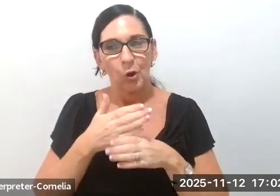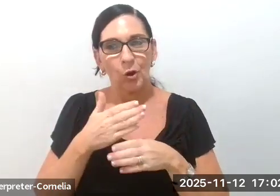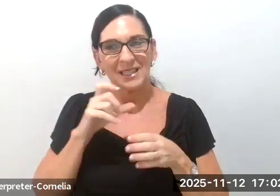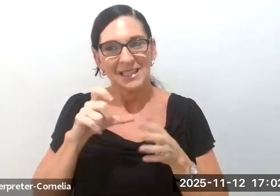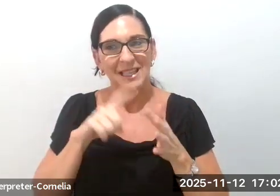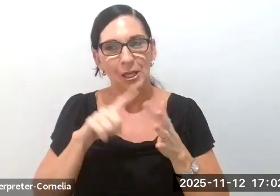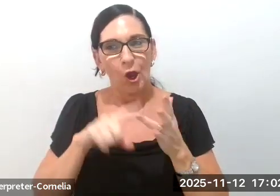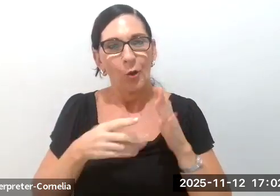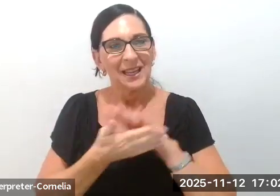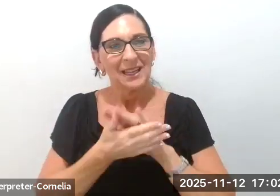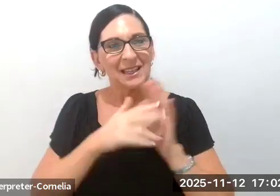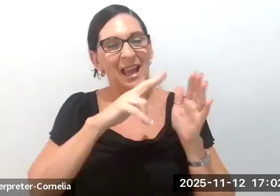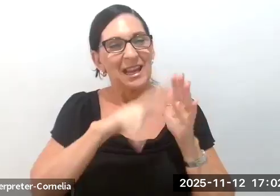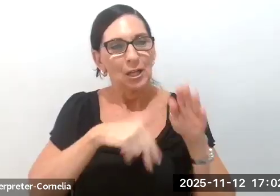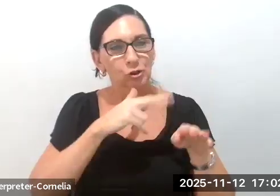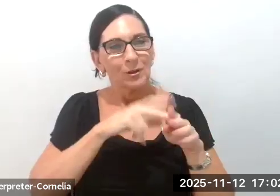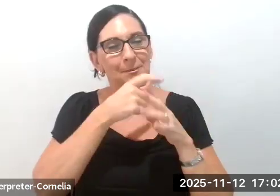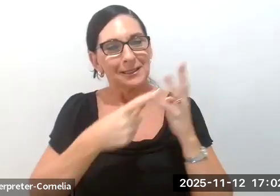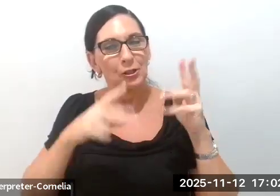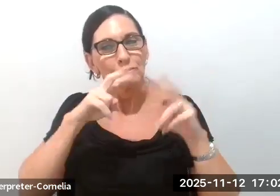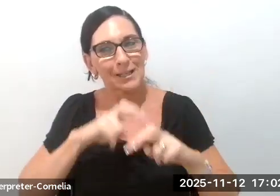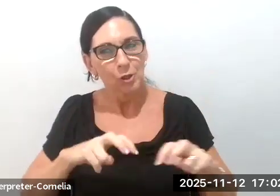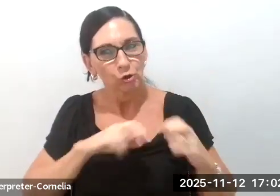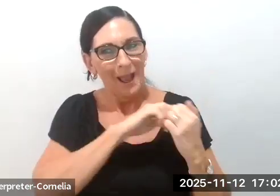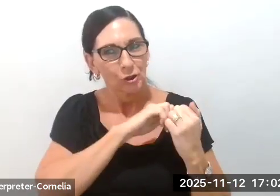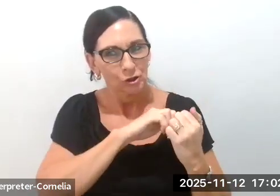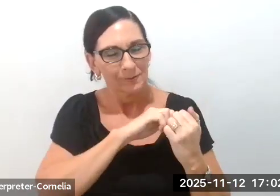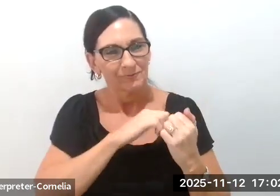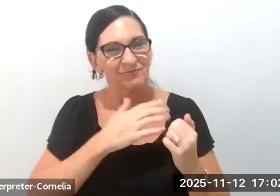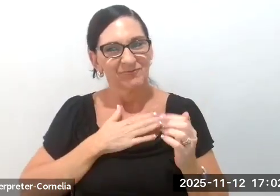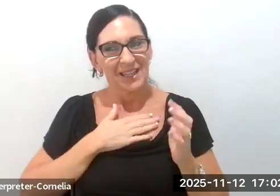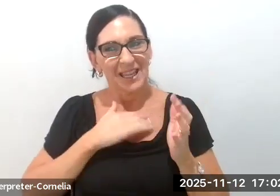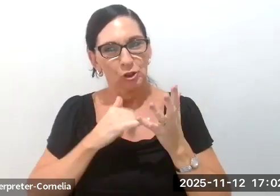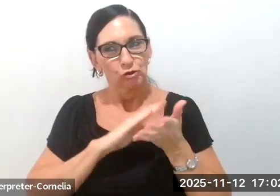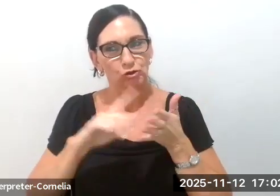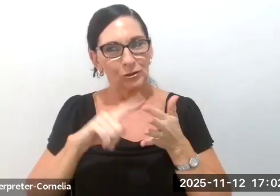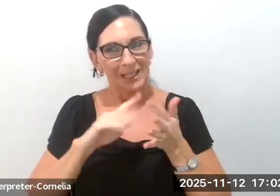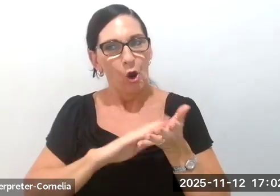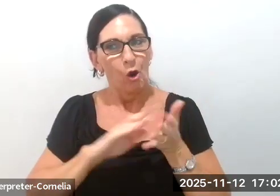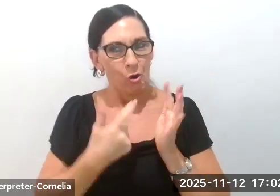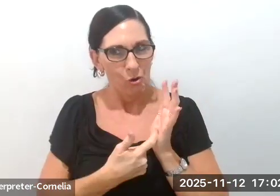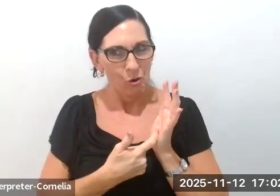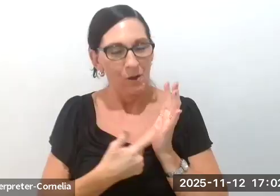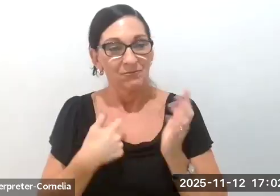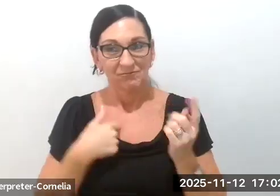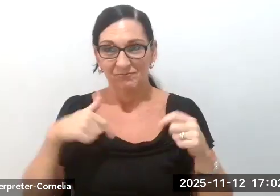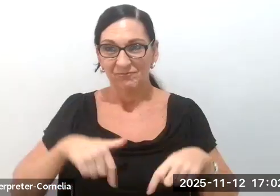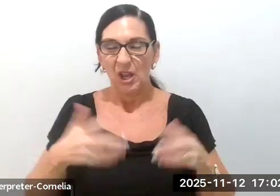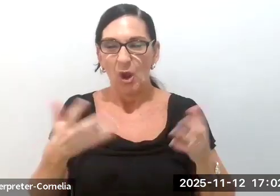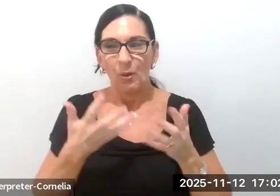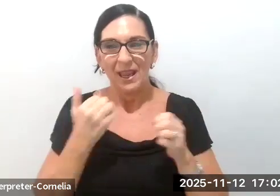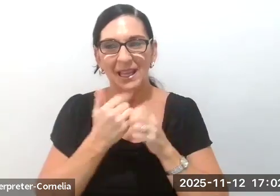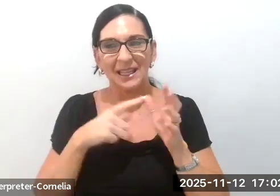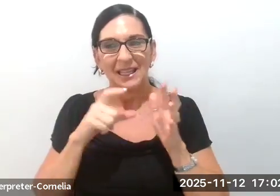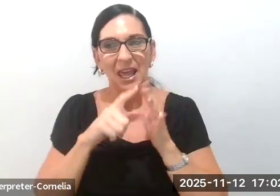National Disability Research Partnership. My pronouns are she, her, and I'm joining you today from the lands of the